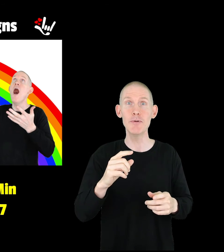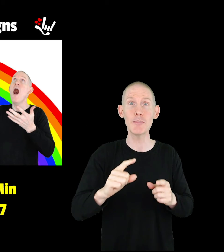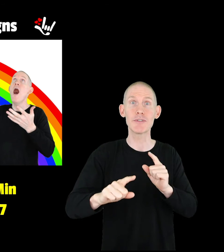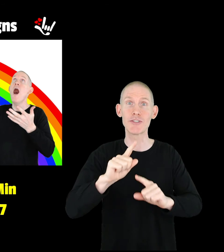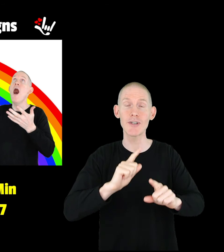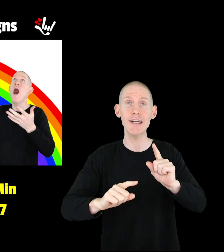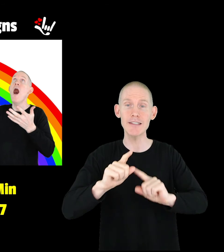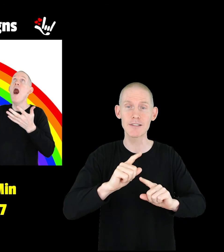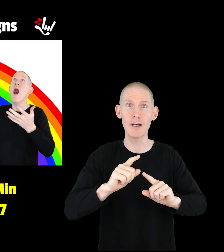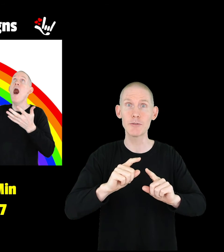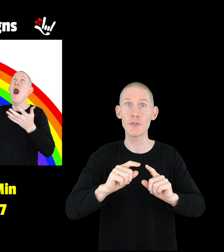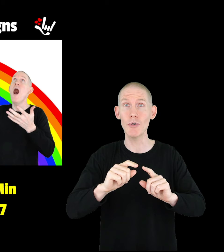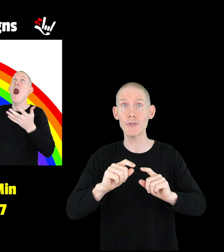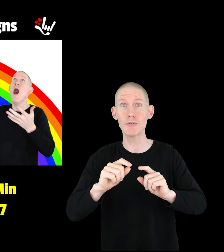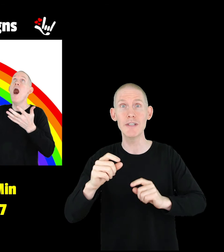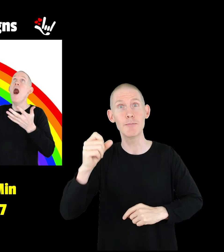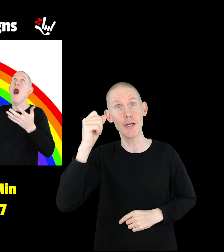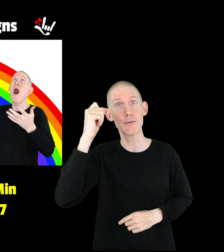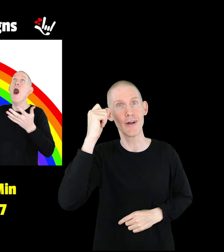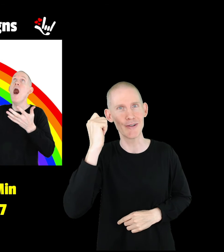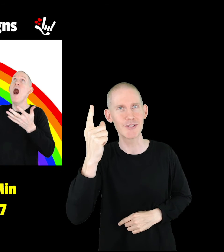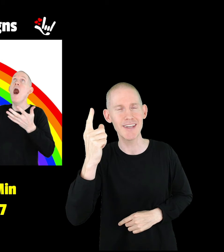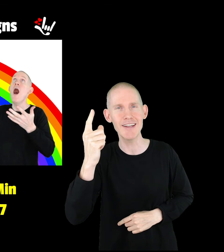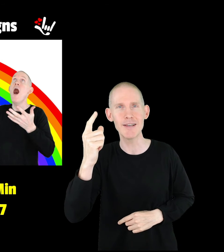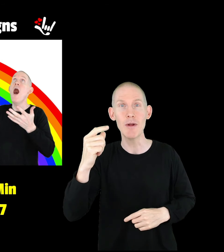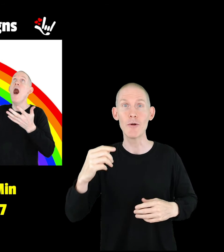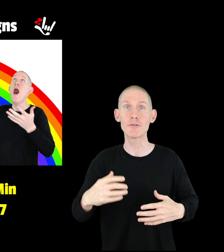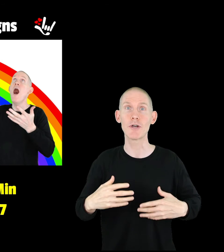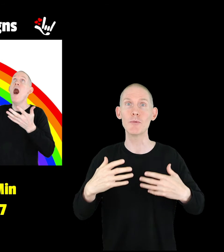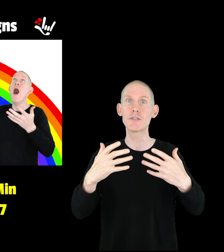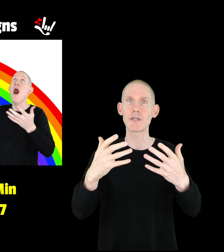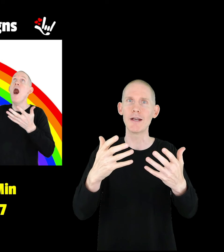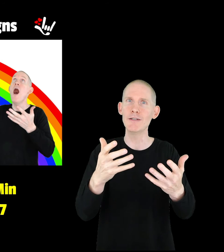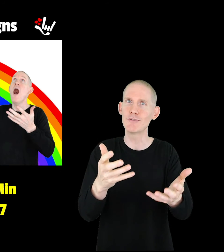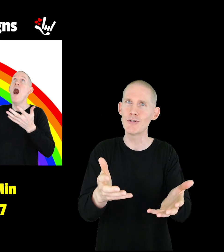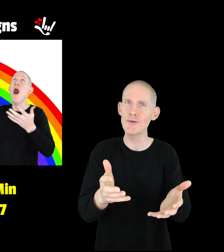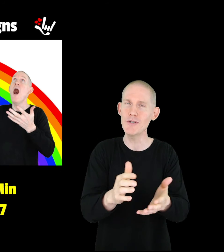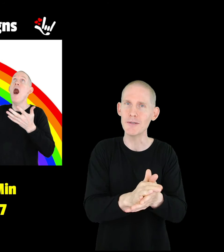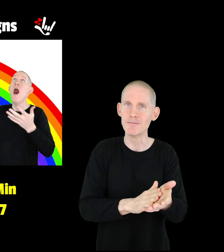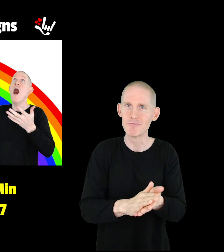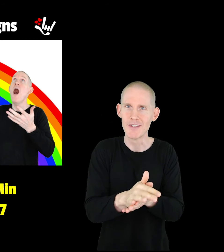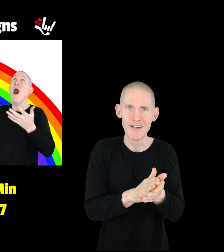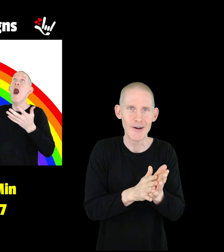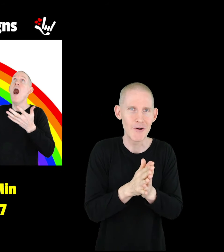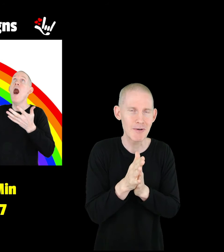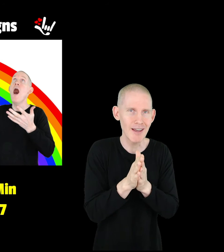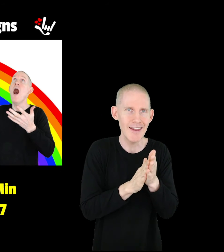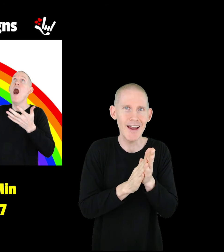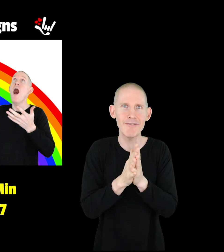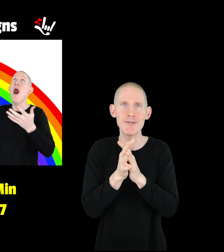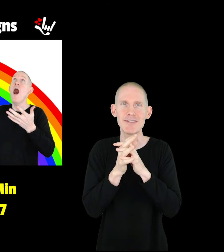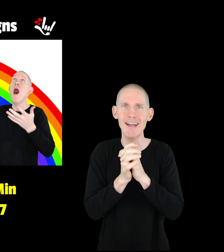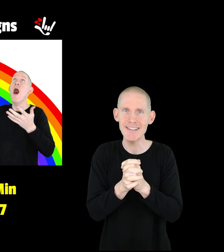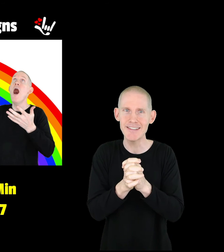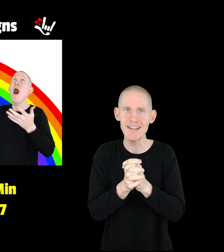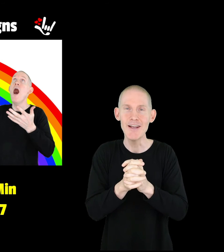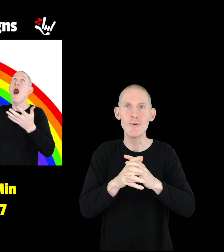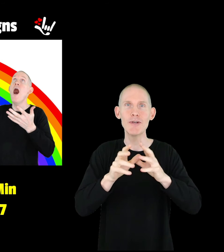able to sign the signs, but you also need to be able to understand them when someone's signing to you. Okay, after testing, we